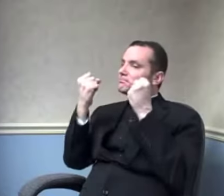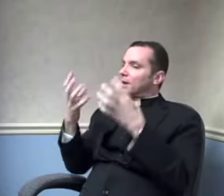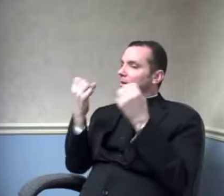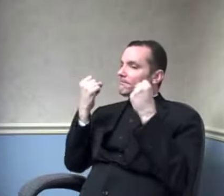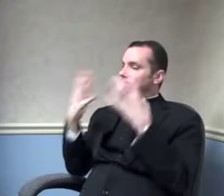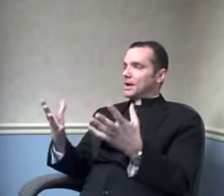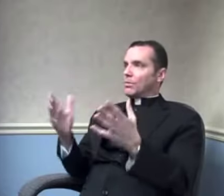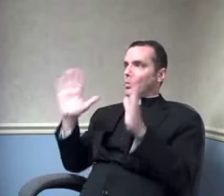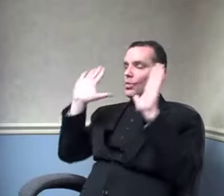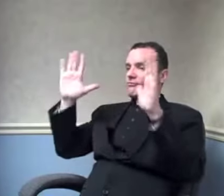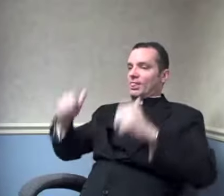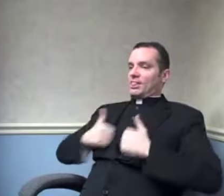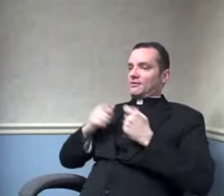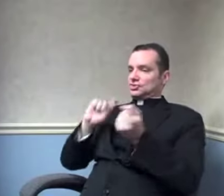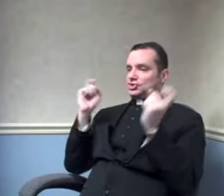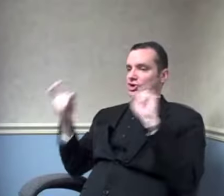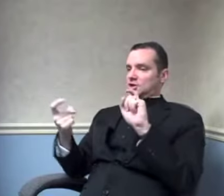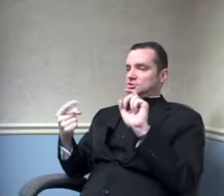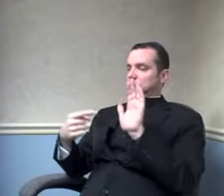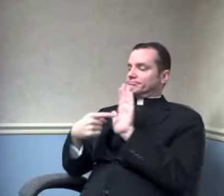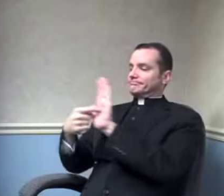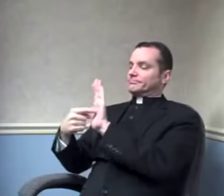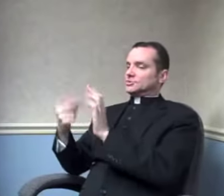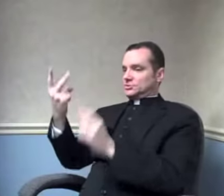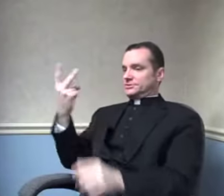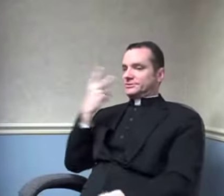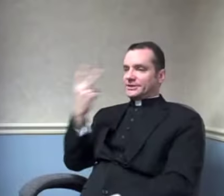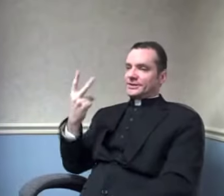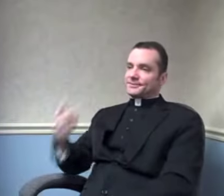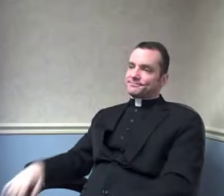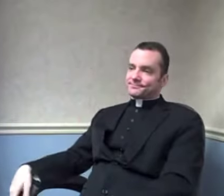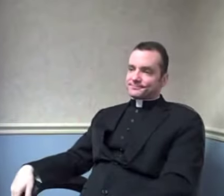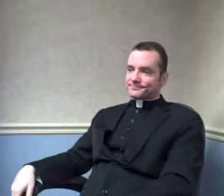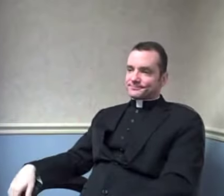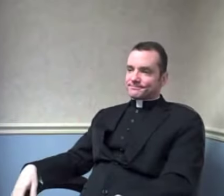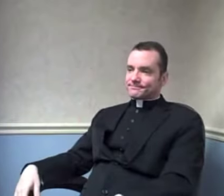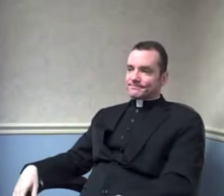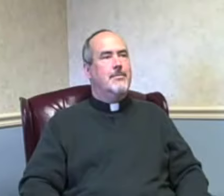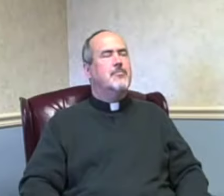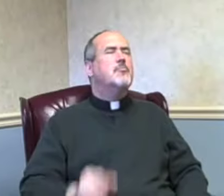that's another example, and there are so many other wonderful life-changing stories that I've seen.